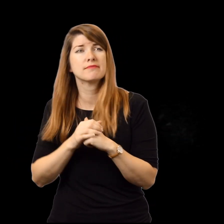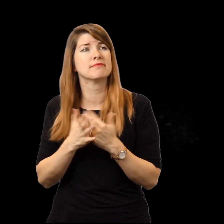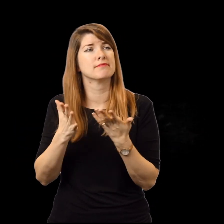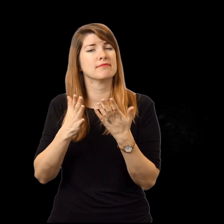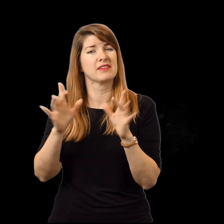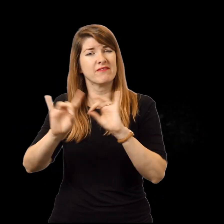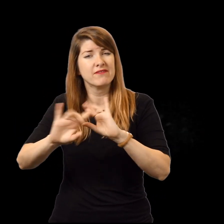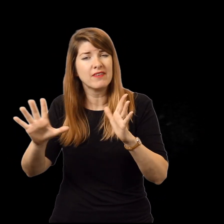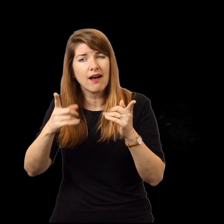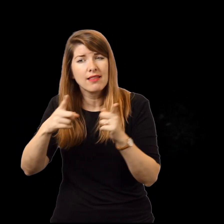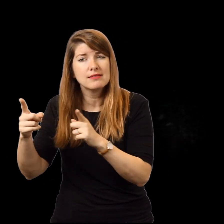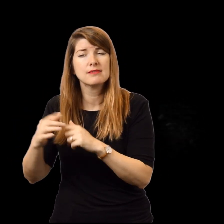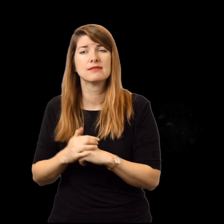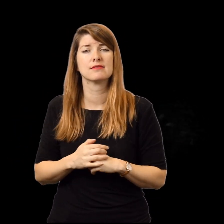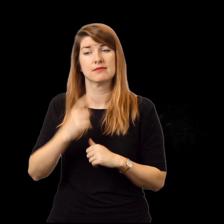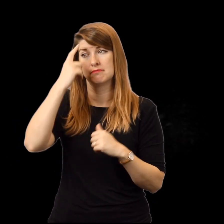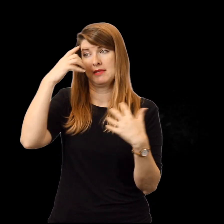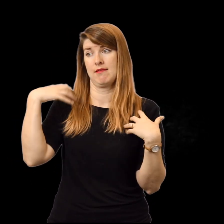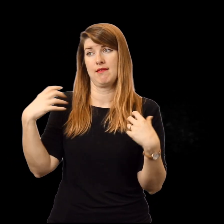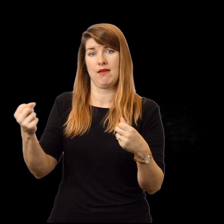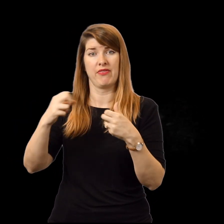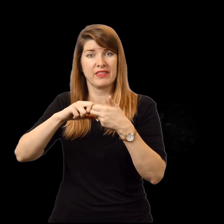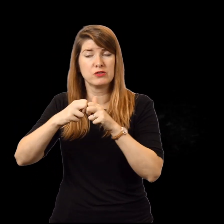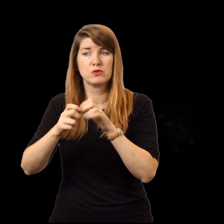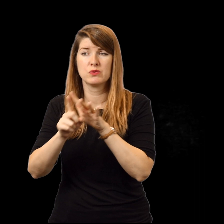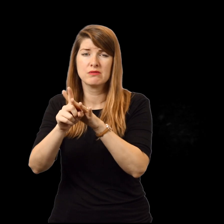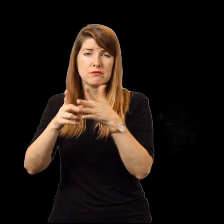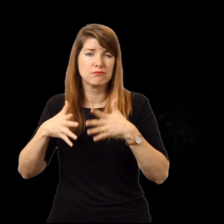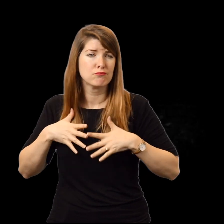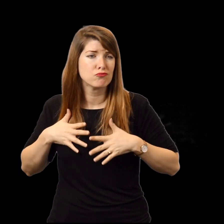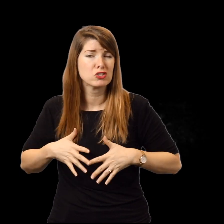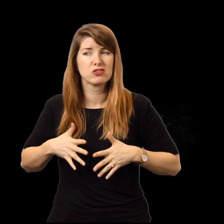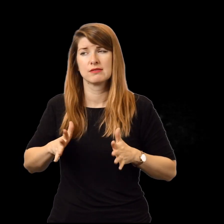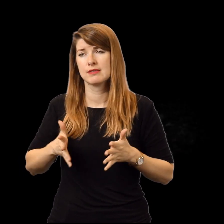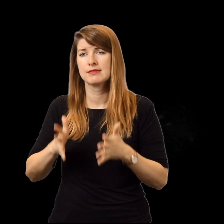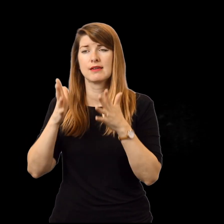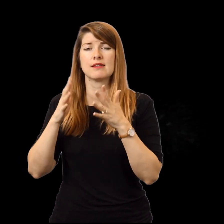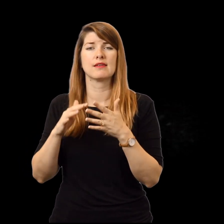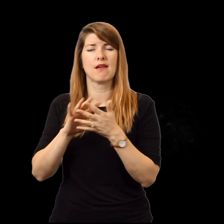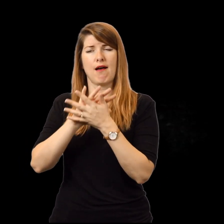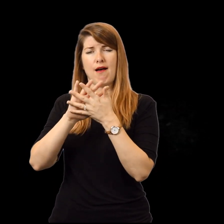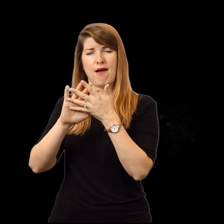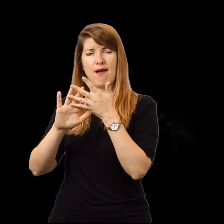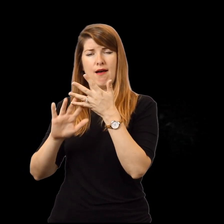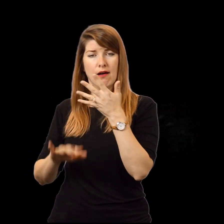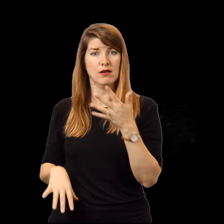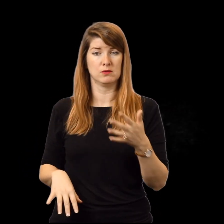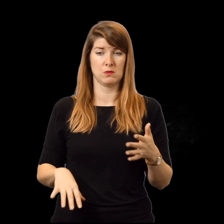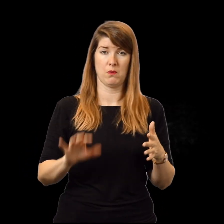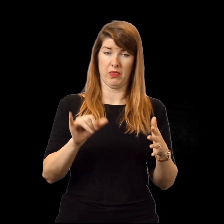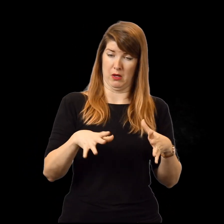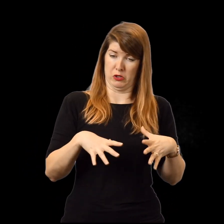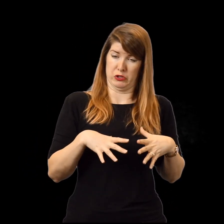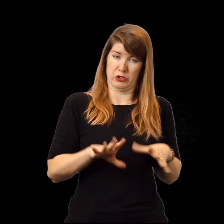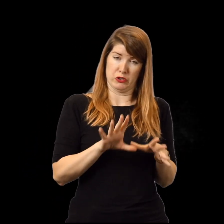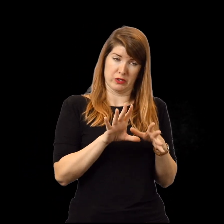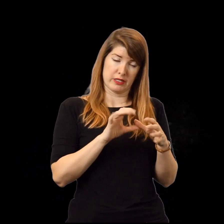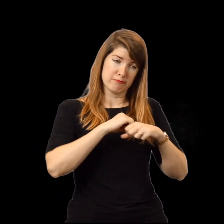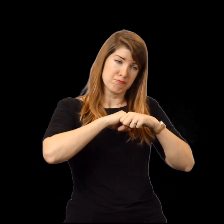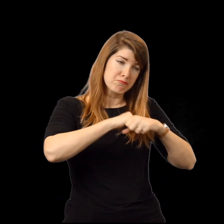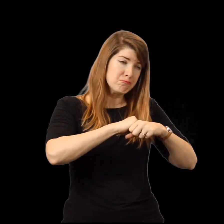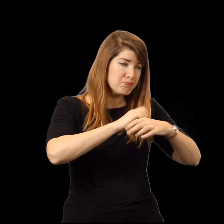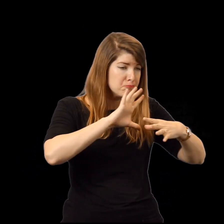addictions, violence, mental health issues, depression, anxiety. So early